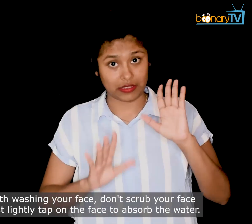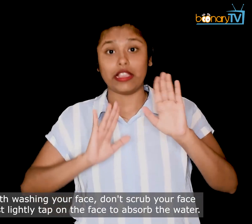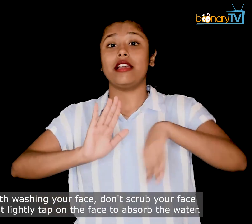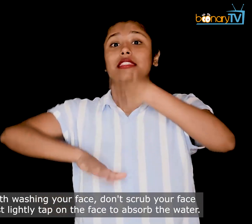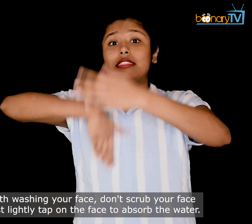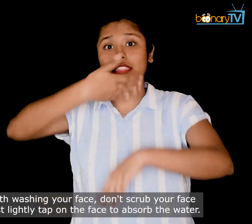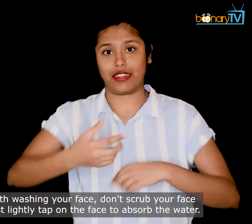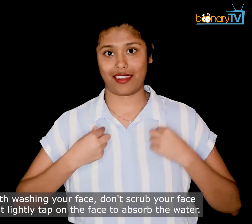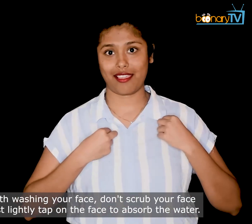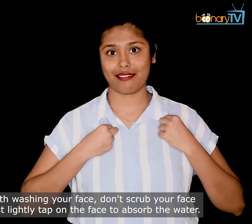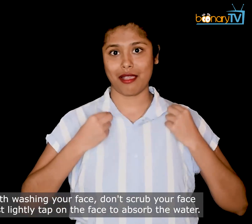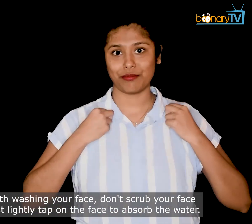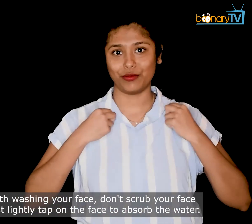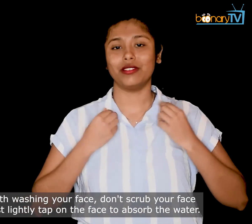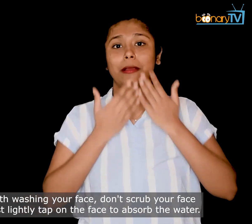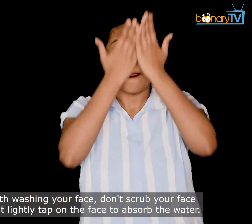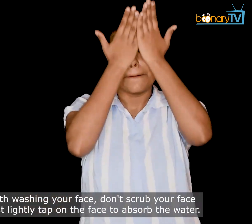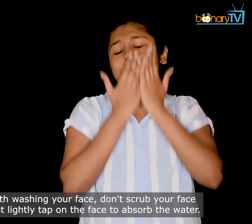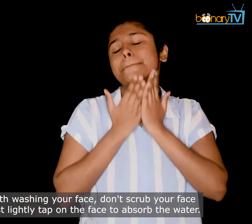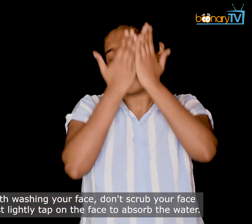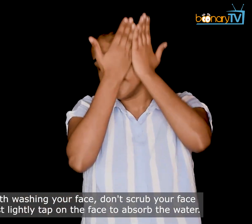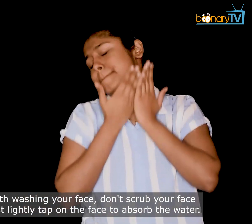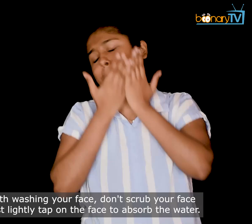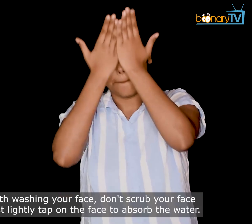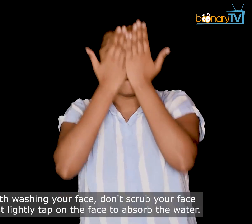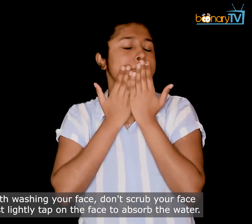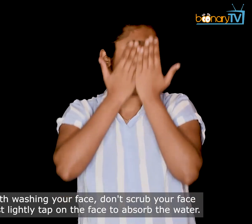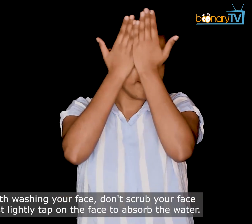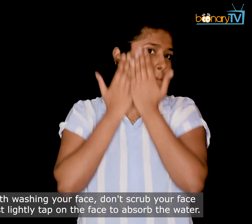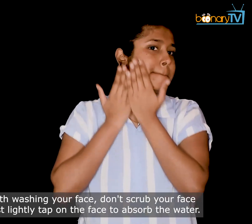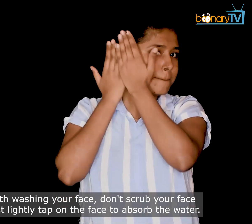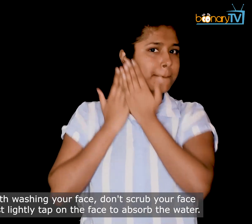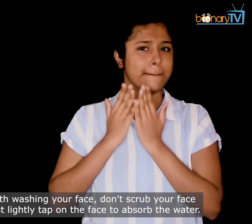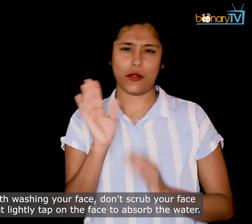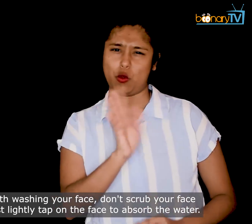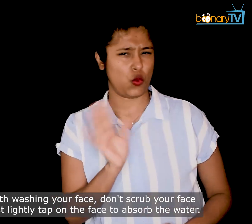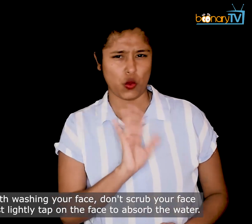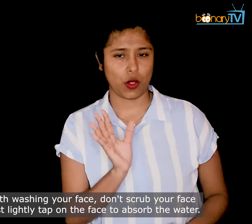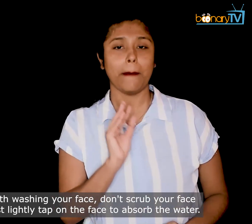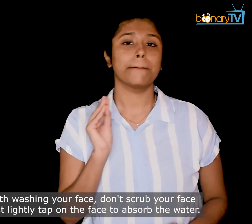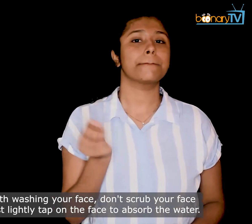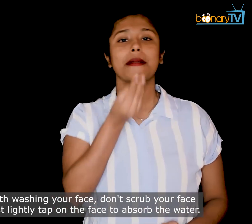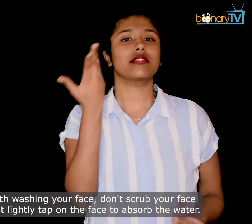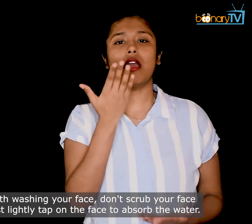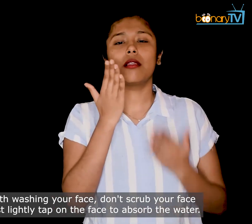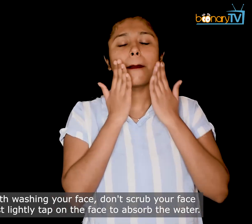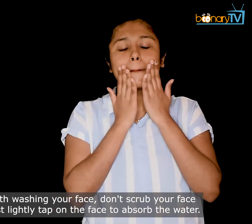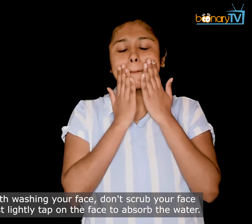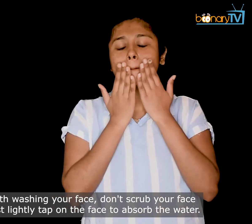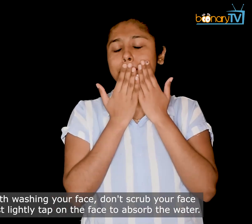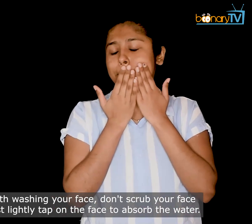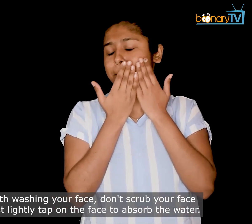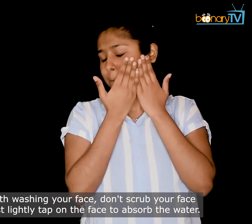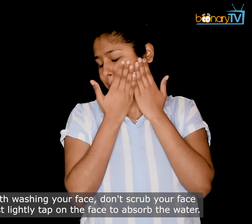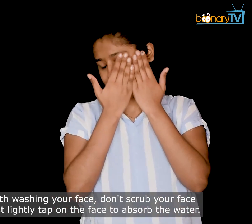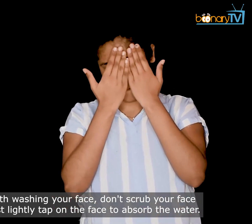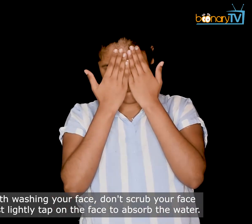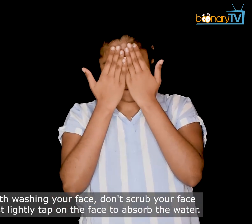you're done with washing your face, don't scrub your face hard with a towel. Just lightly tap on the